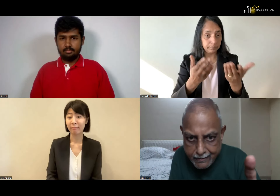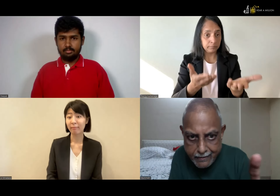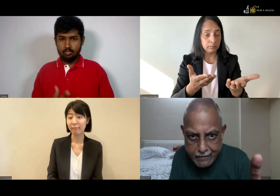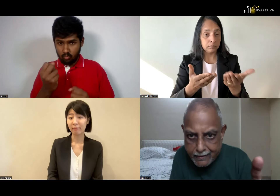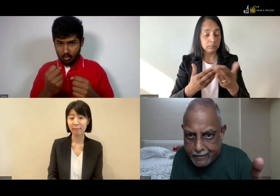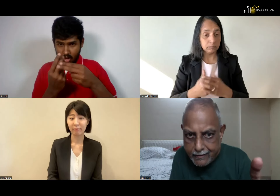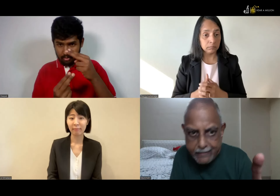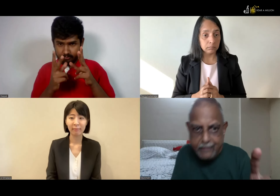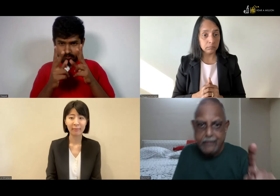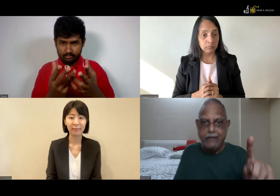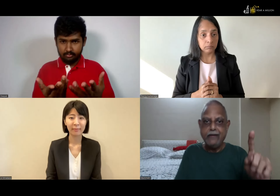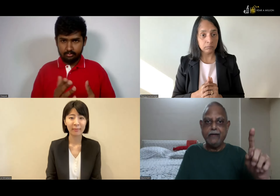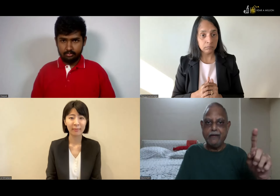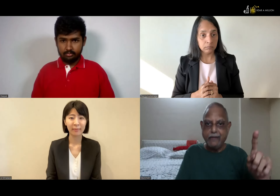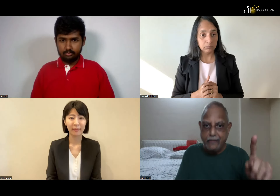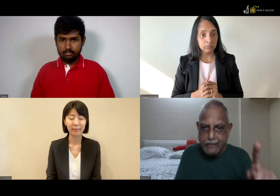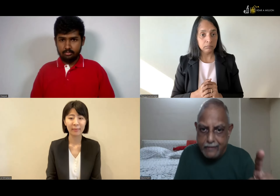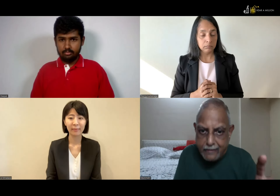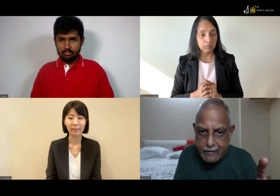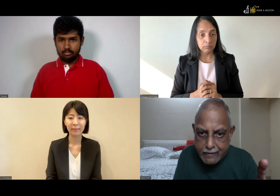let's switch. Okay.